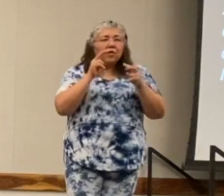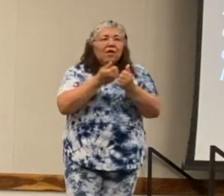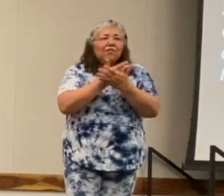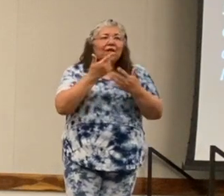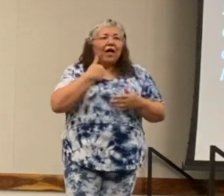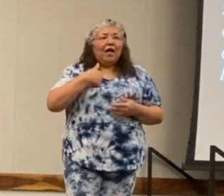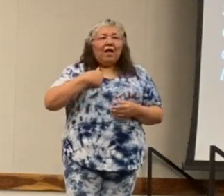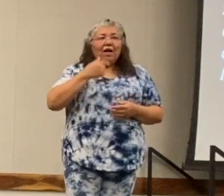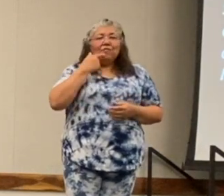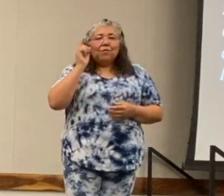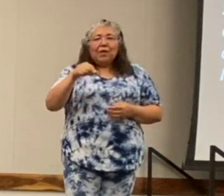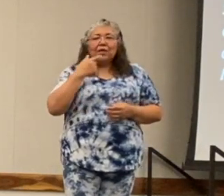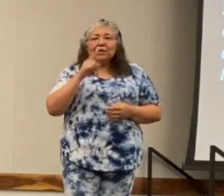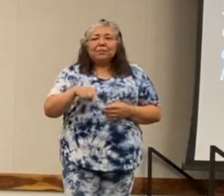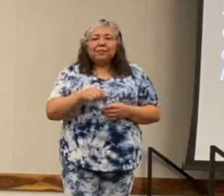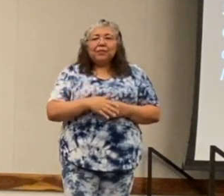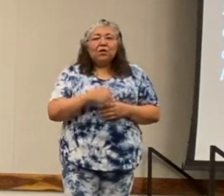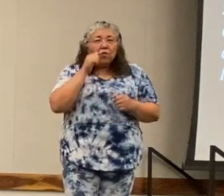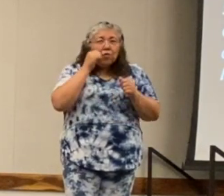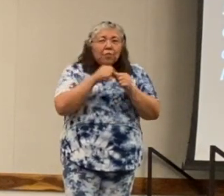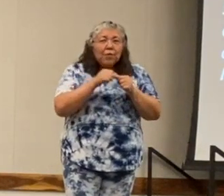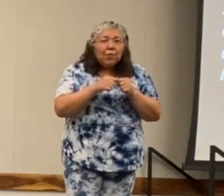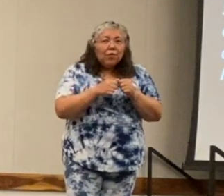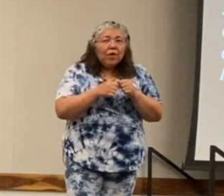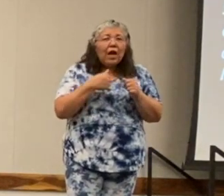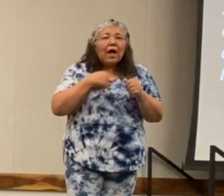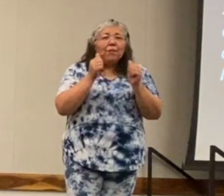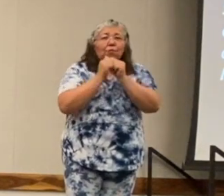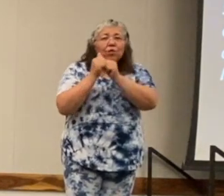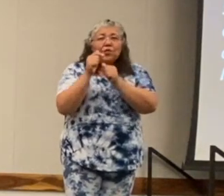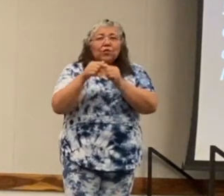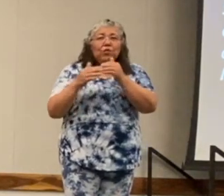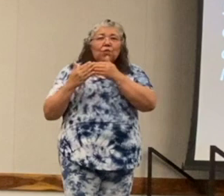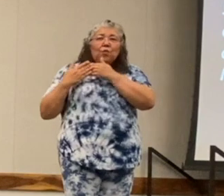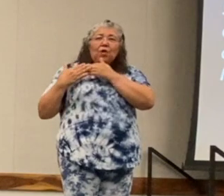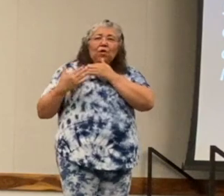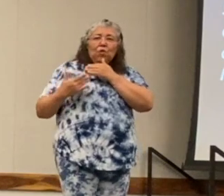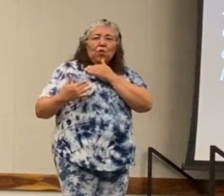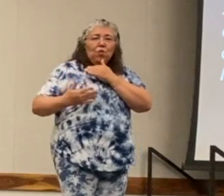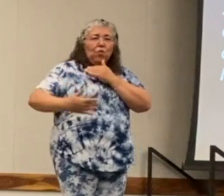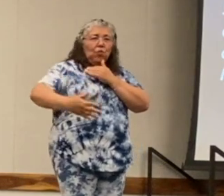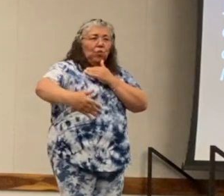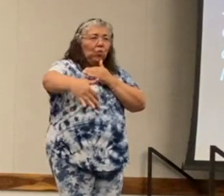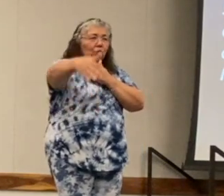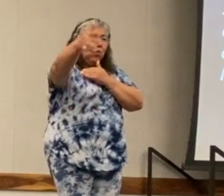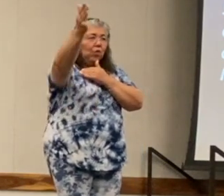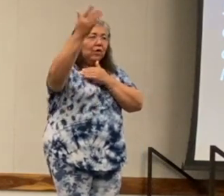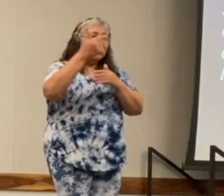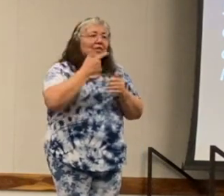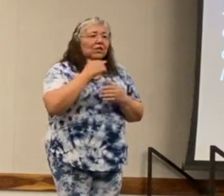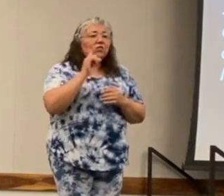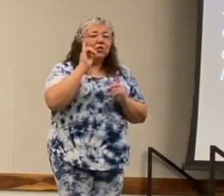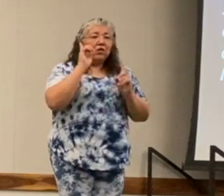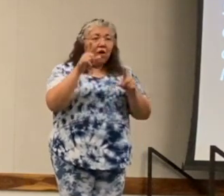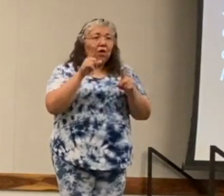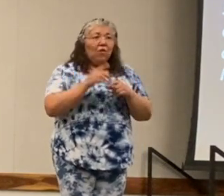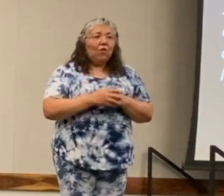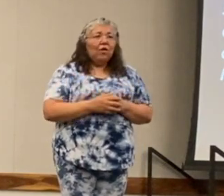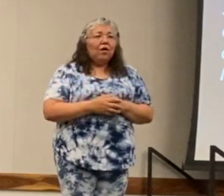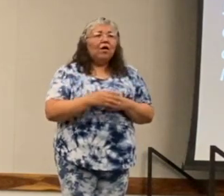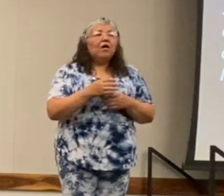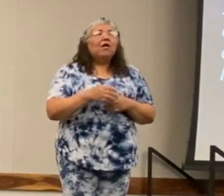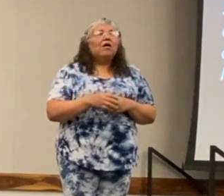remember, I am with you always to the end of the ages. We call this the Great Commission. It says, go. It says,